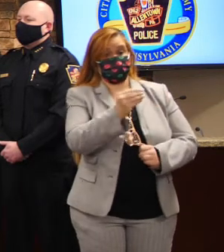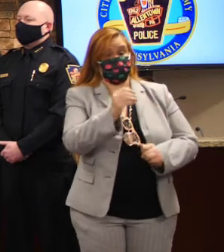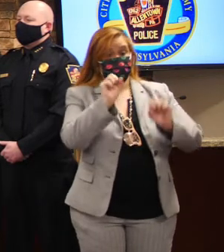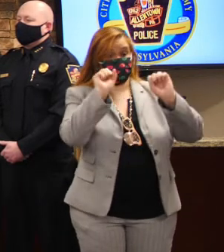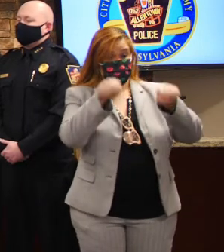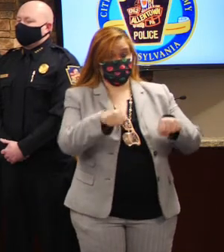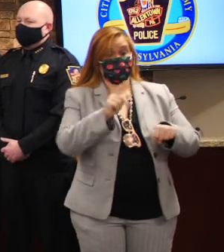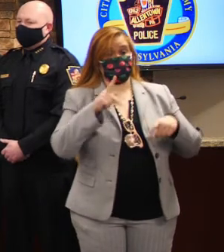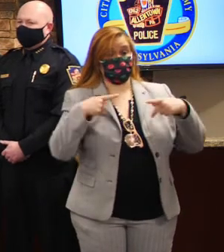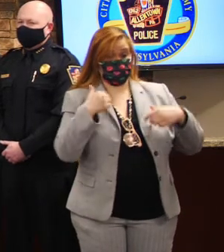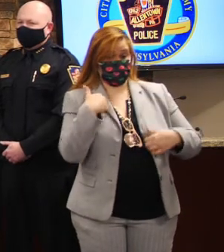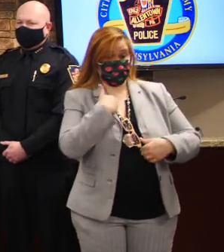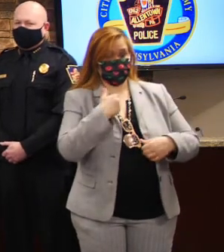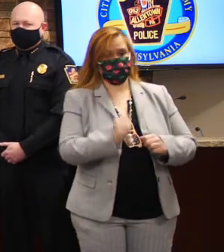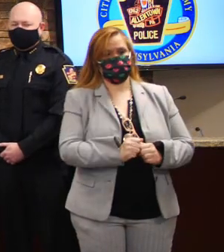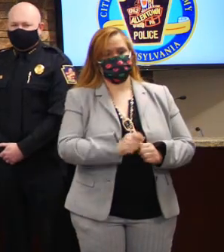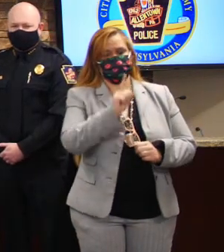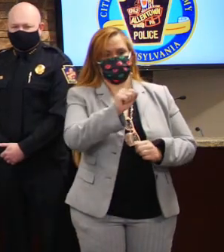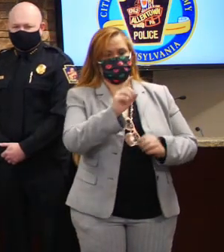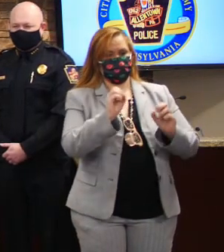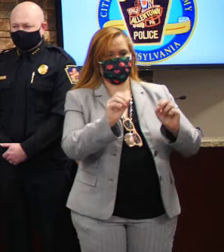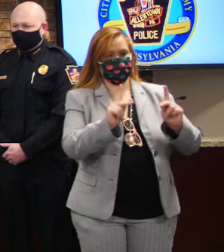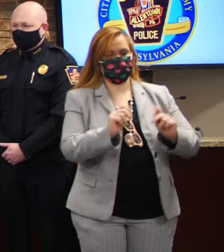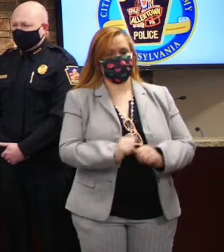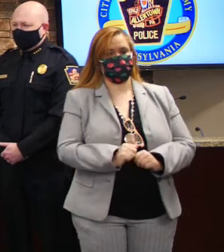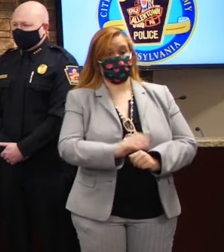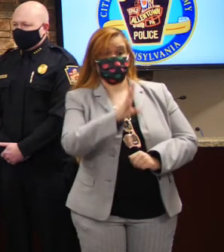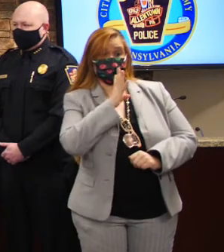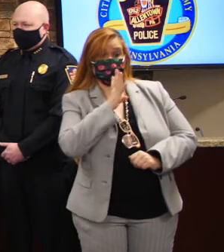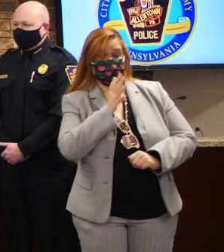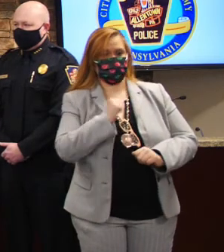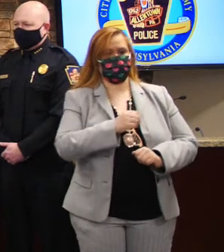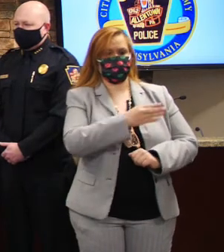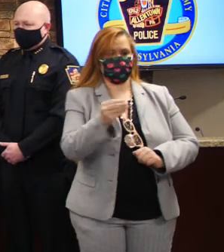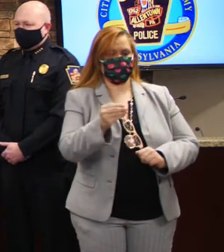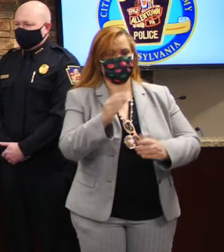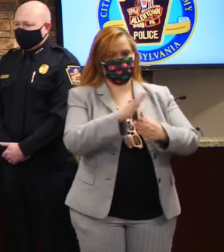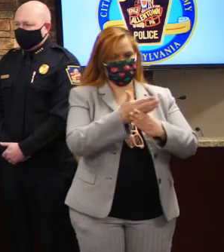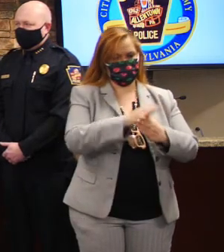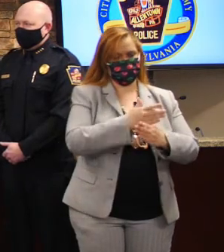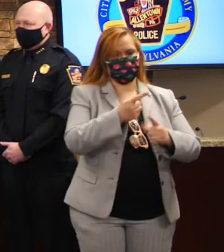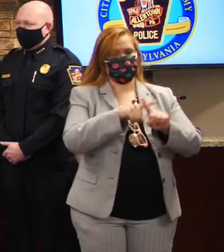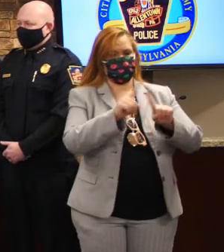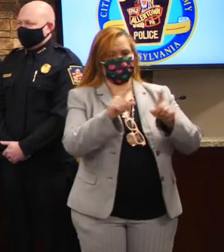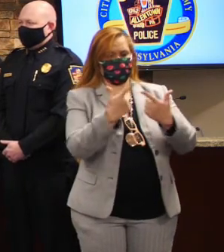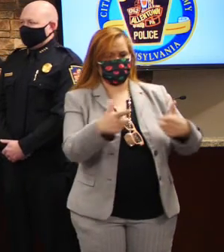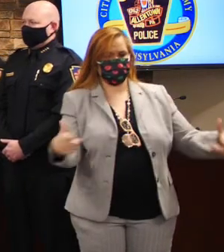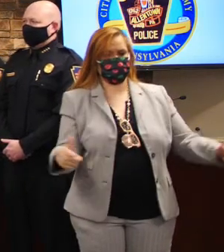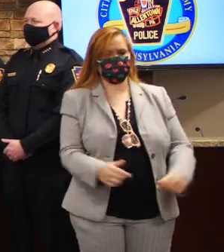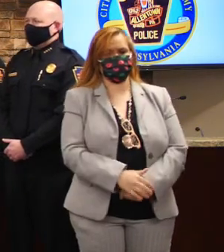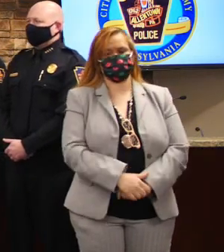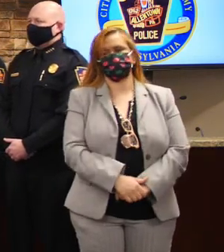thank Chief Granitz for putting it all together. At this time, I would like Vice President Mota to say a few words. Ms. Mota? Thank